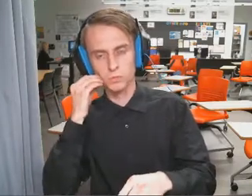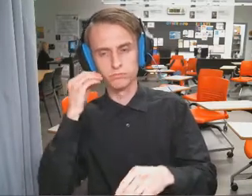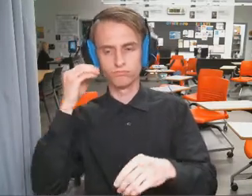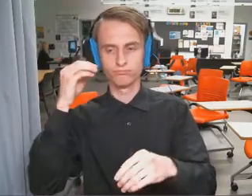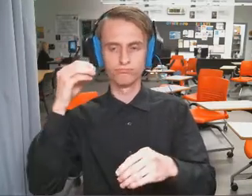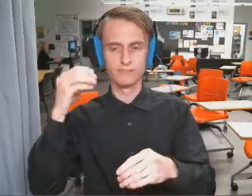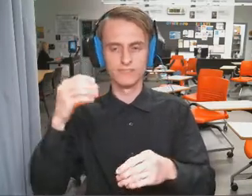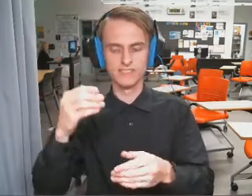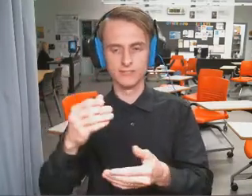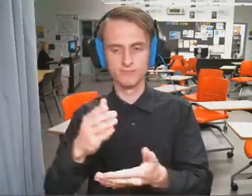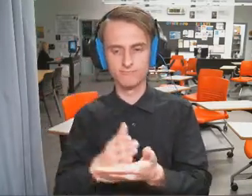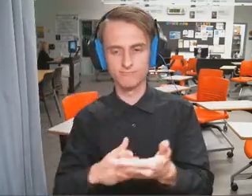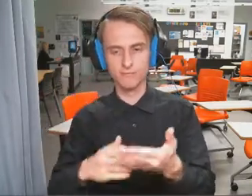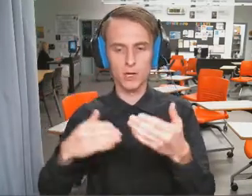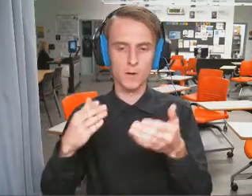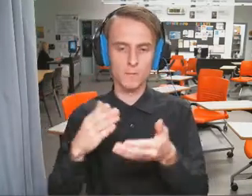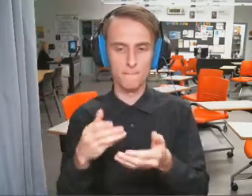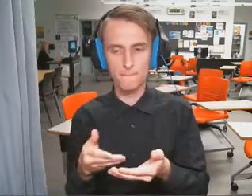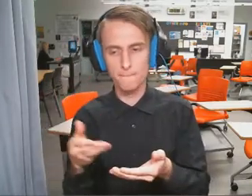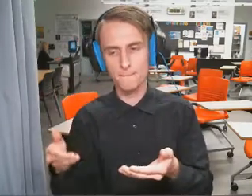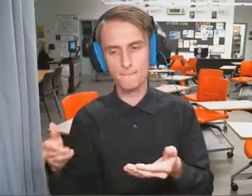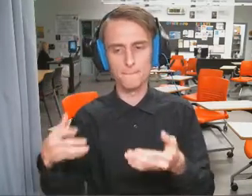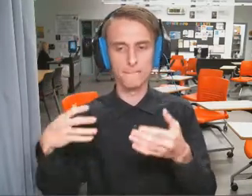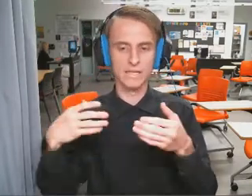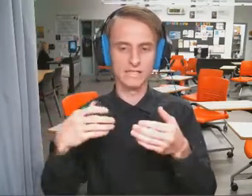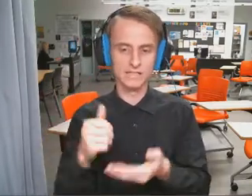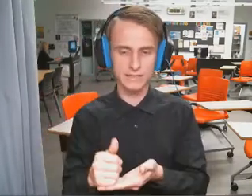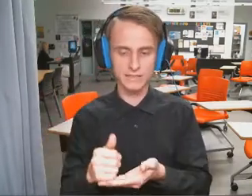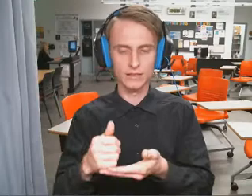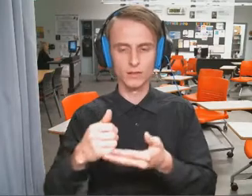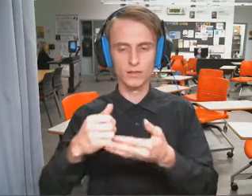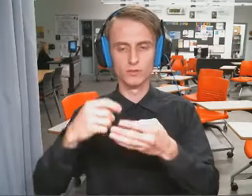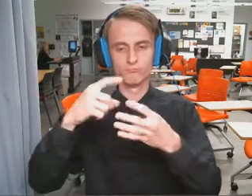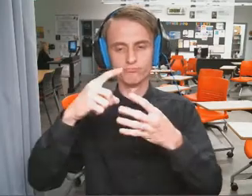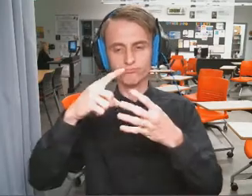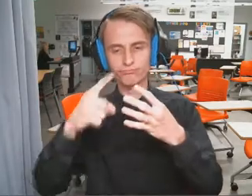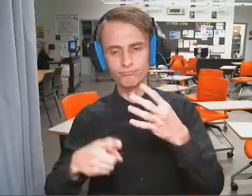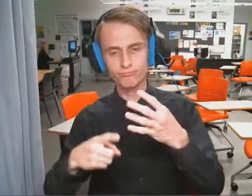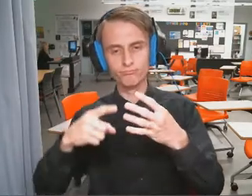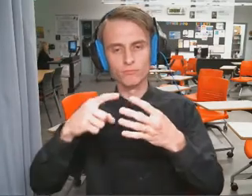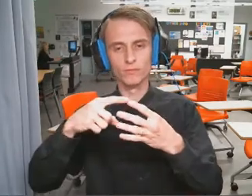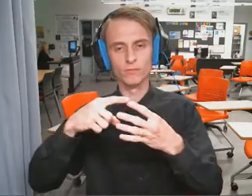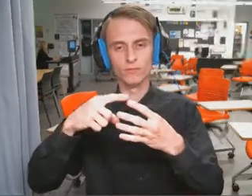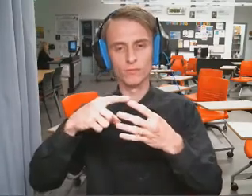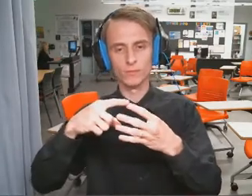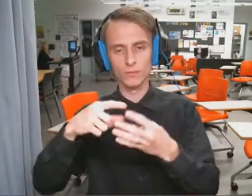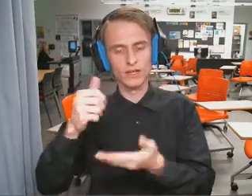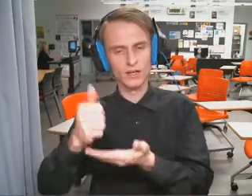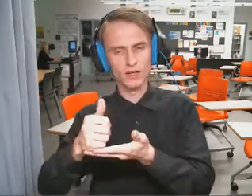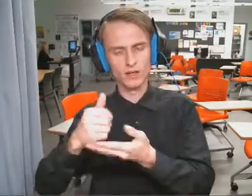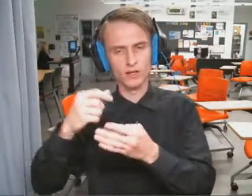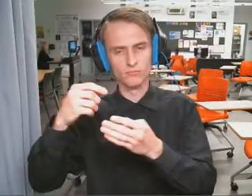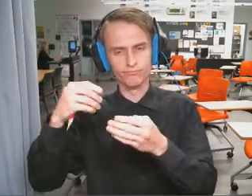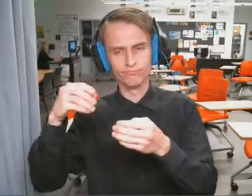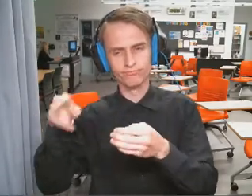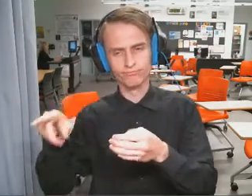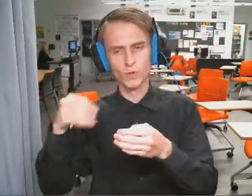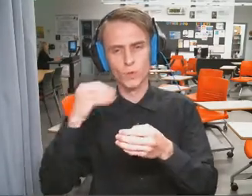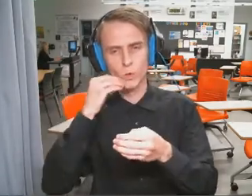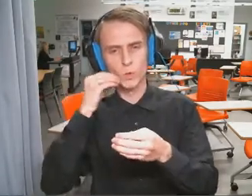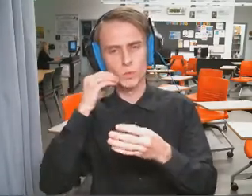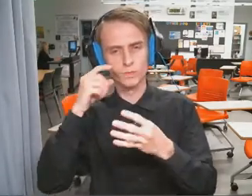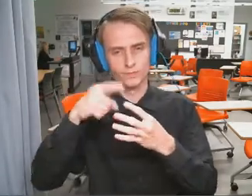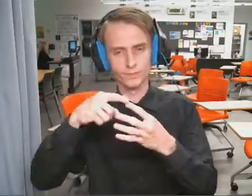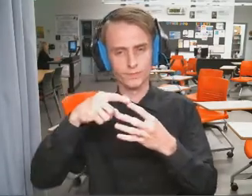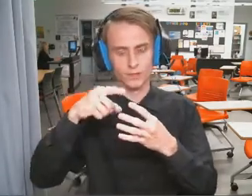healing process. We remember the four things you do as RICE, because each of these letters stand for the four things you're